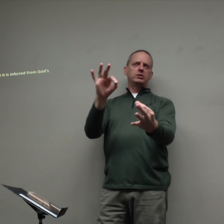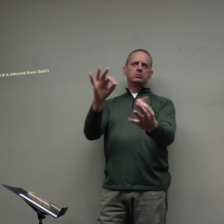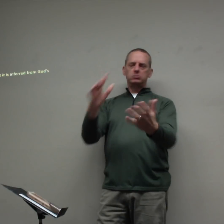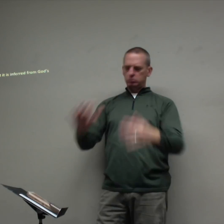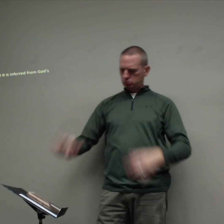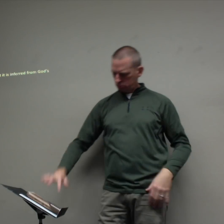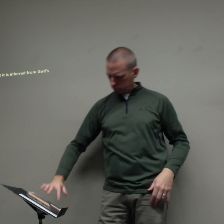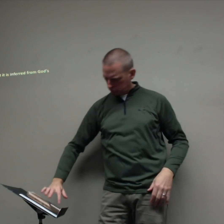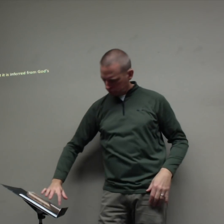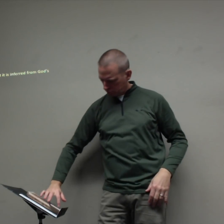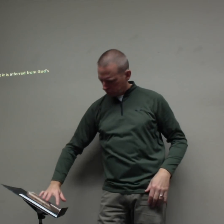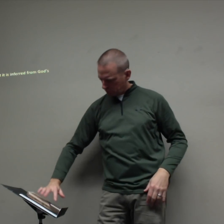unity.